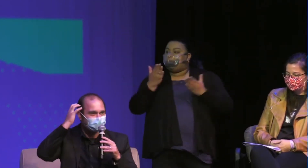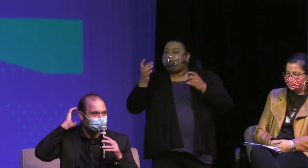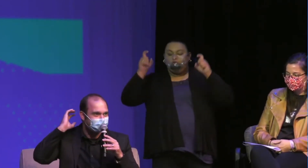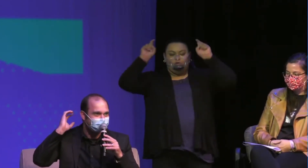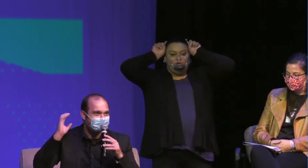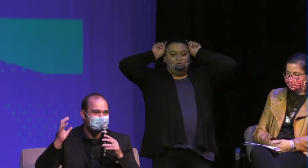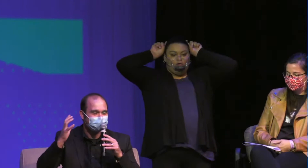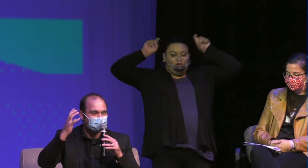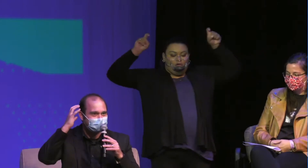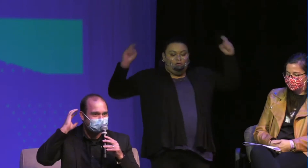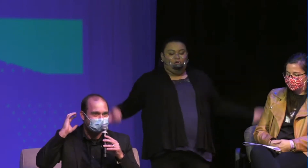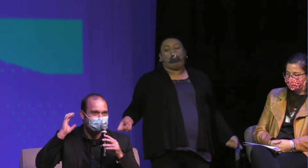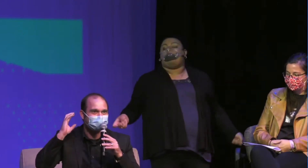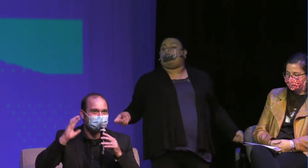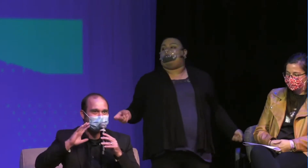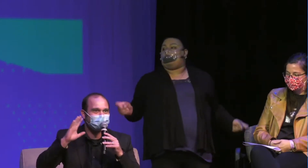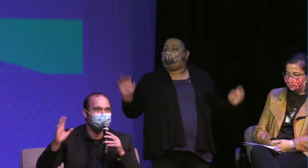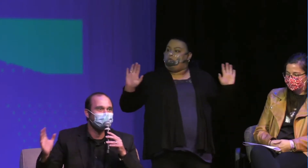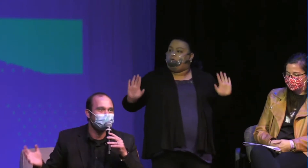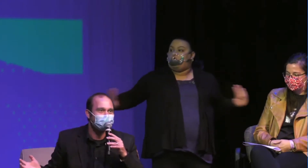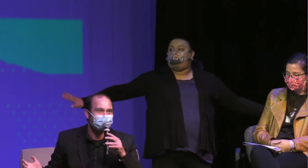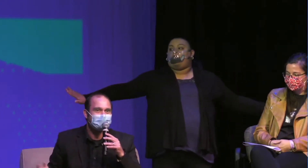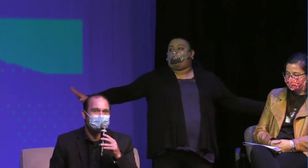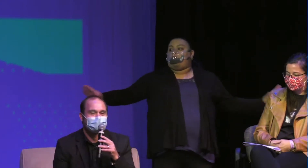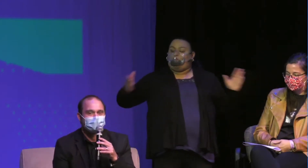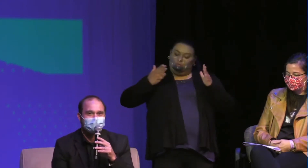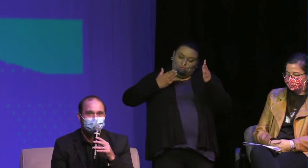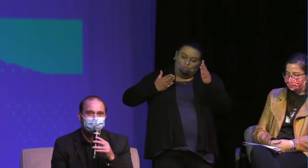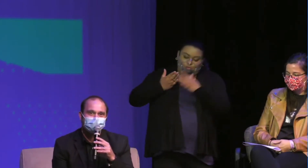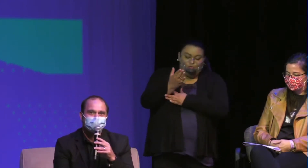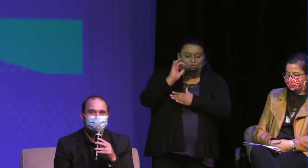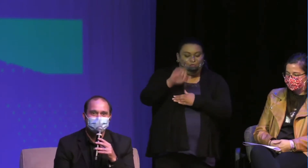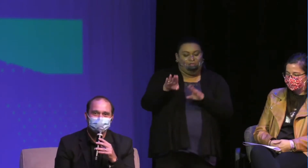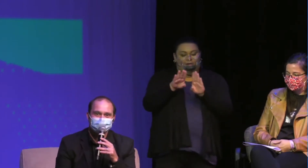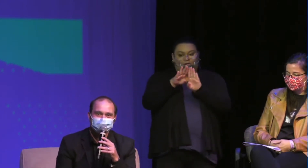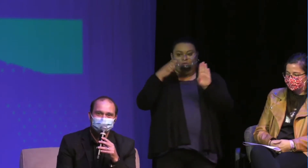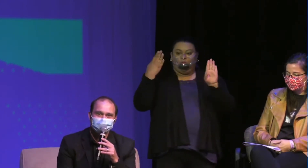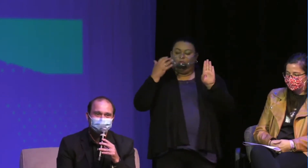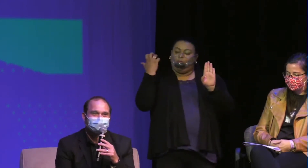they destroyed, he finally like made it through that door.